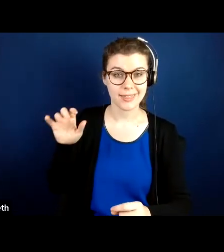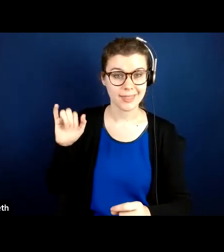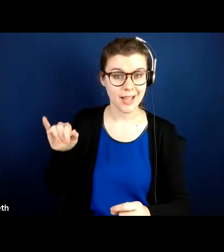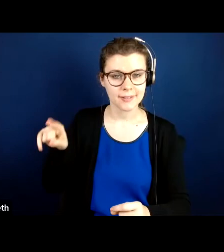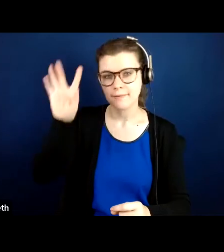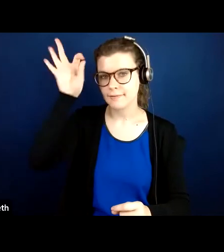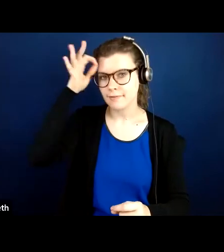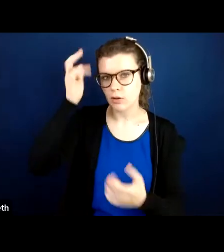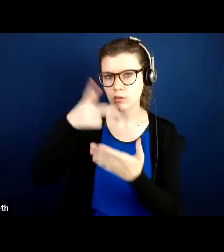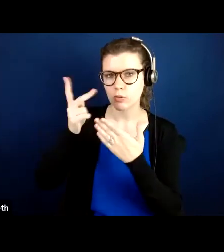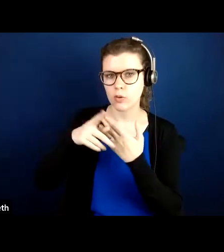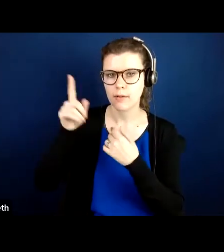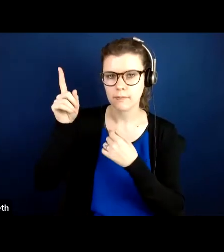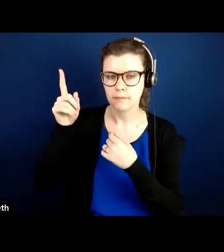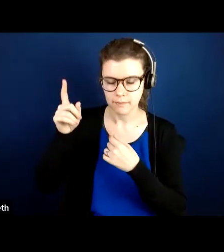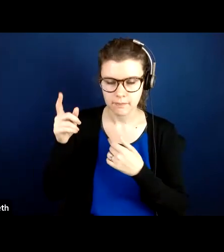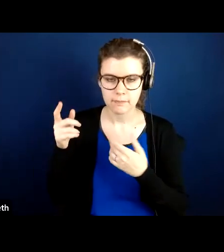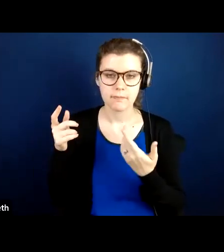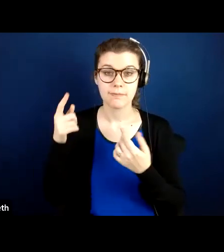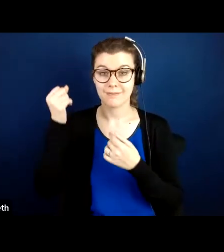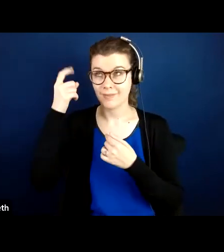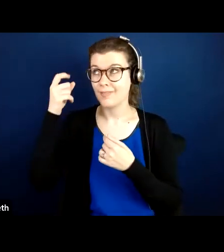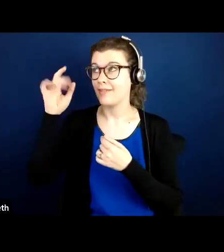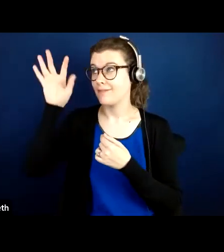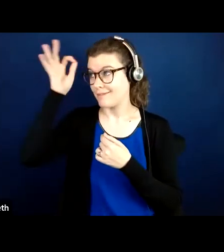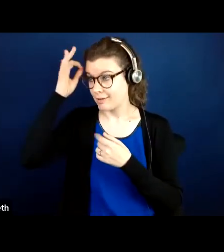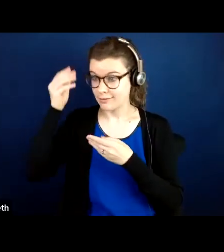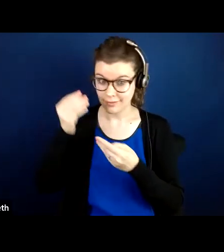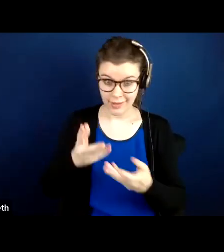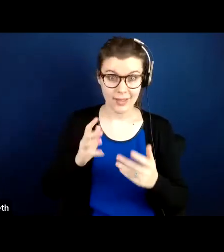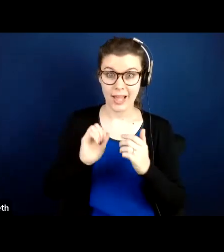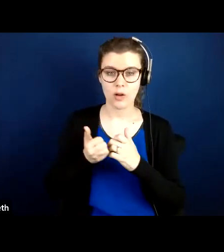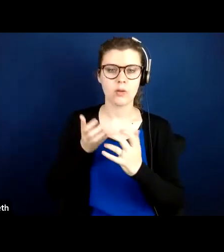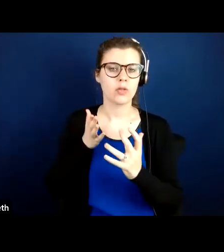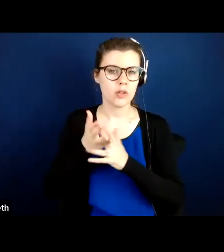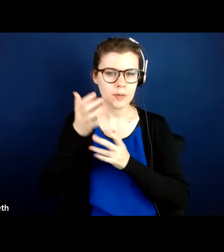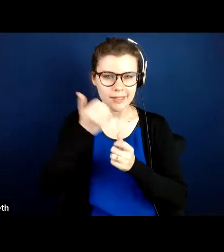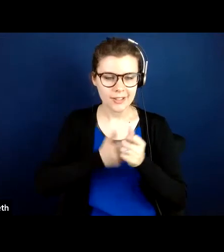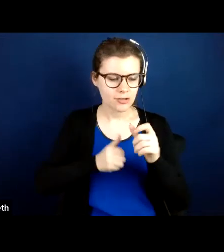federal, but administered through counties, and